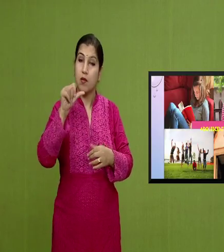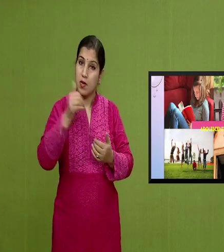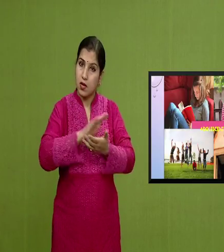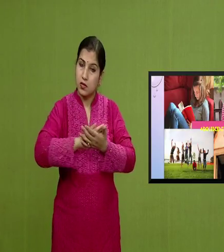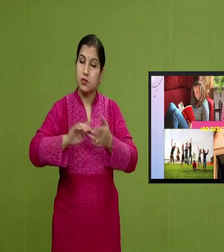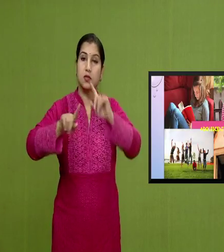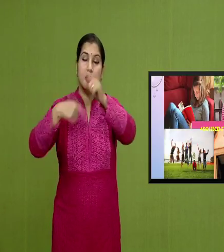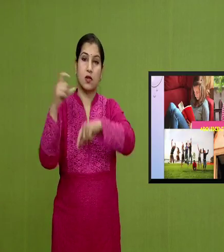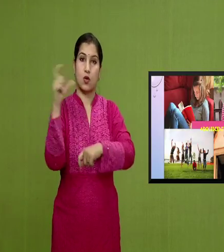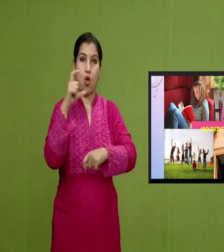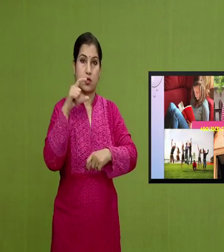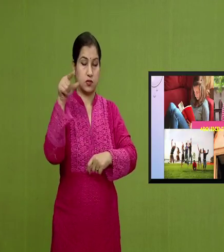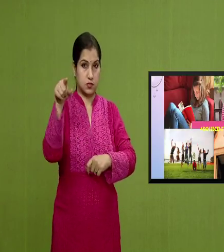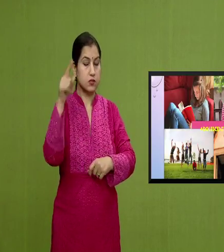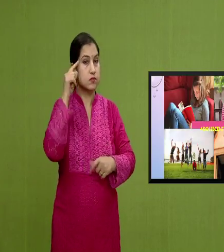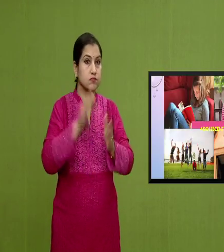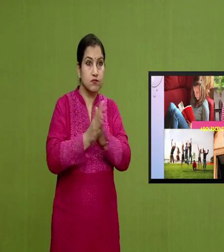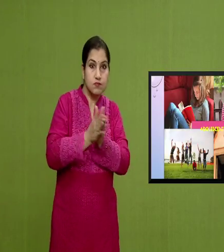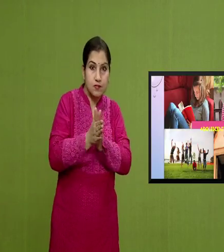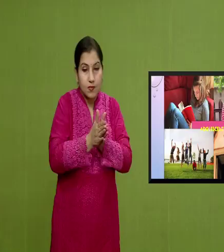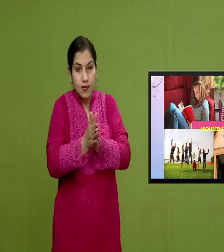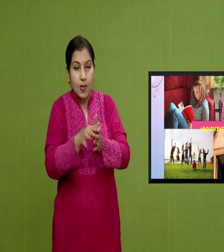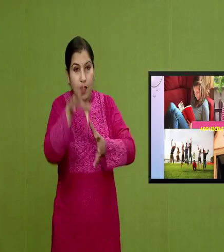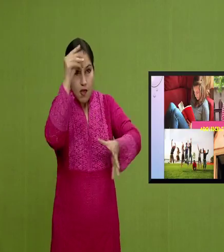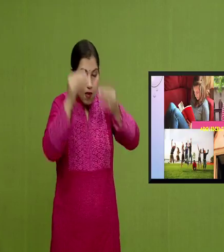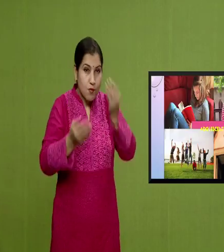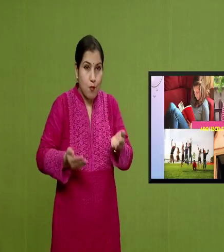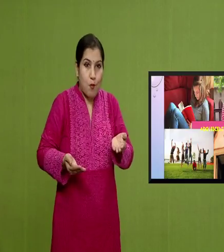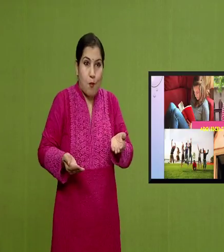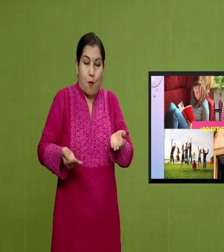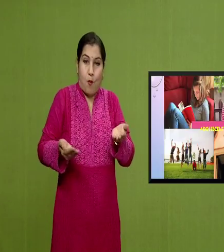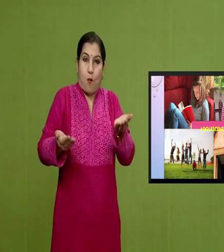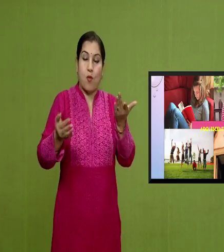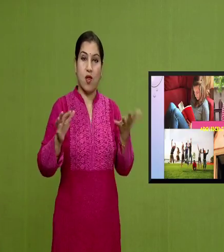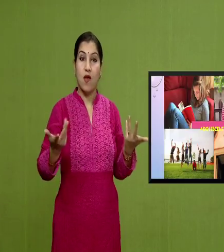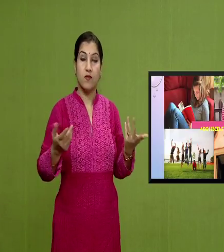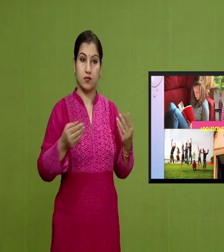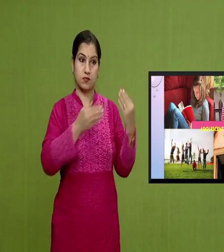are eager as well as anxious to know about their profession